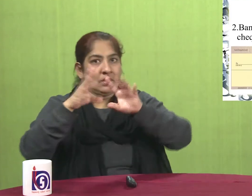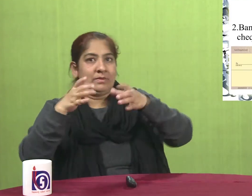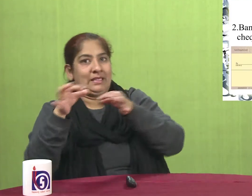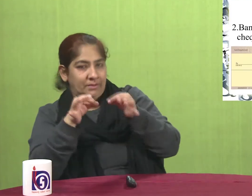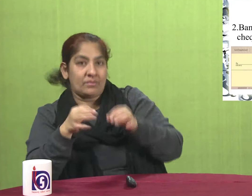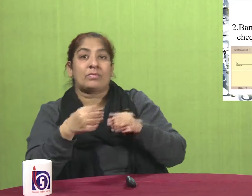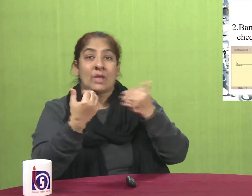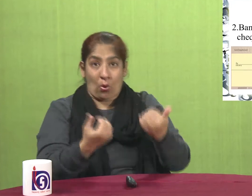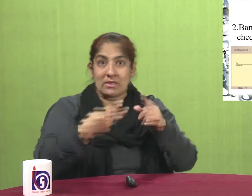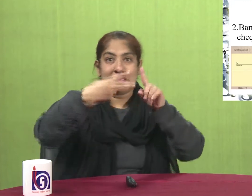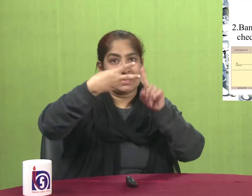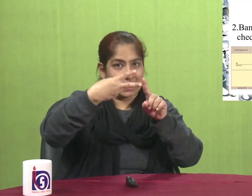banker's check.